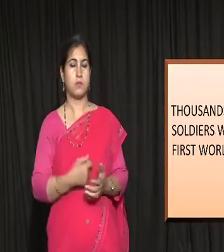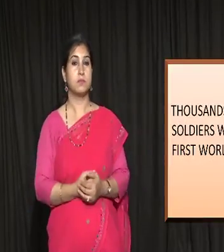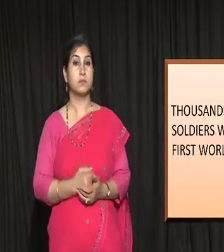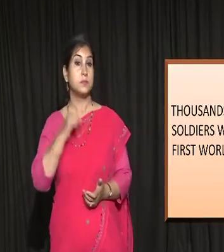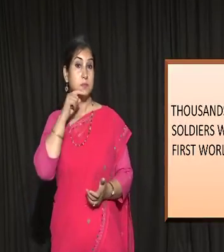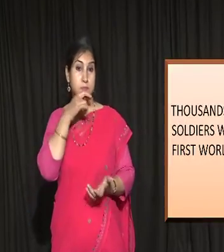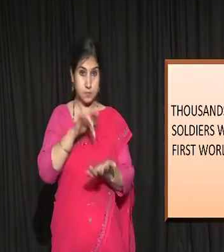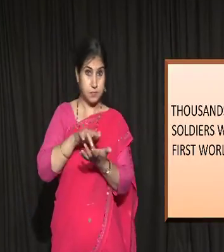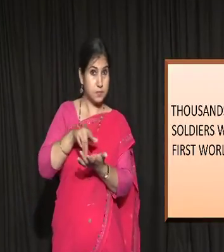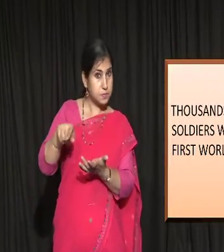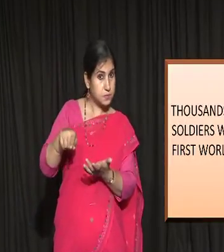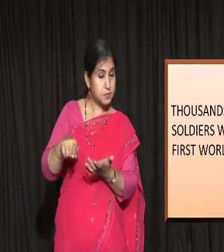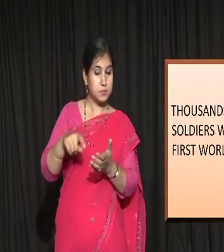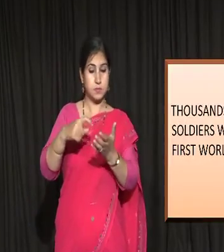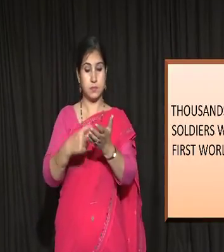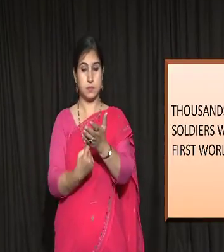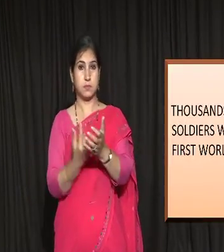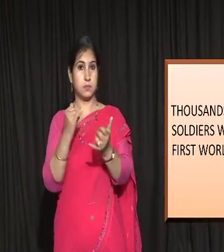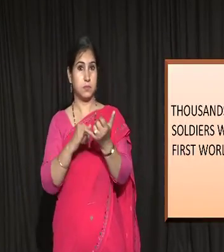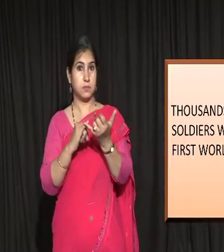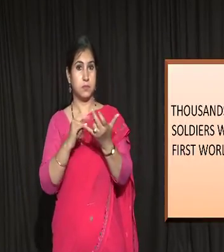Russia had participated in the First World War.